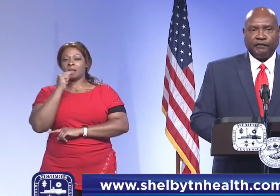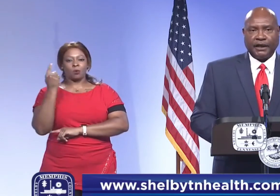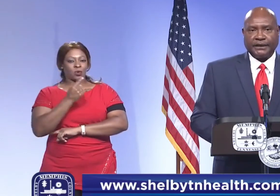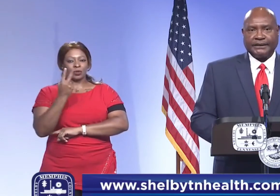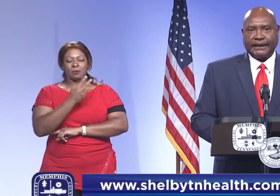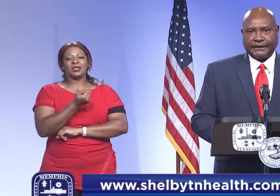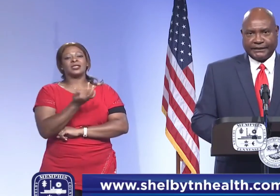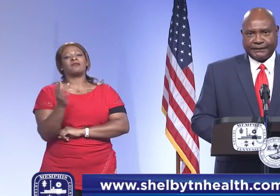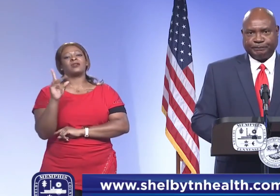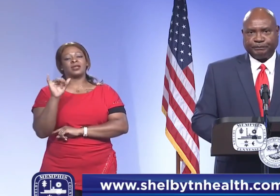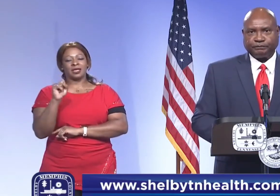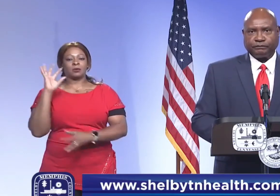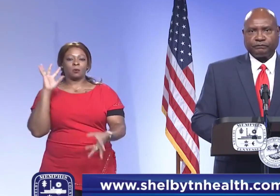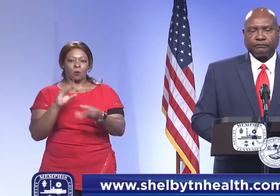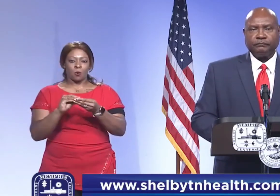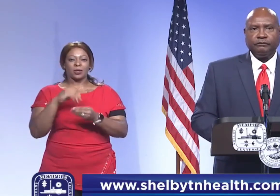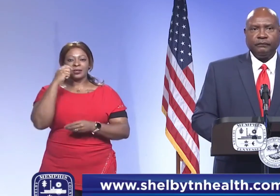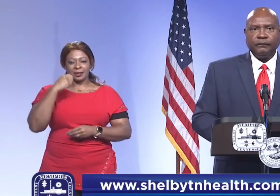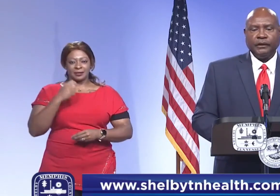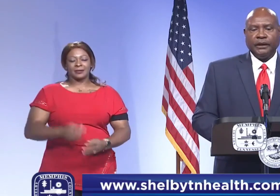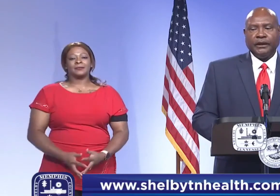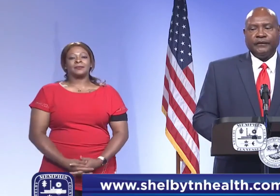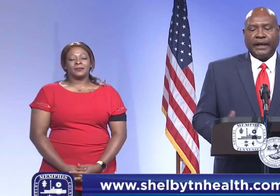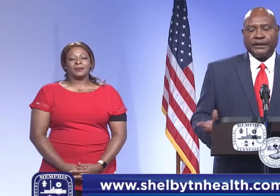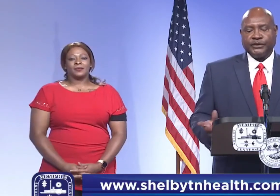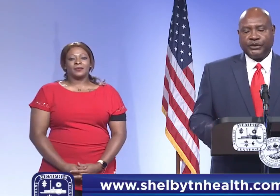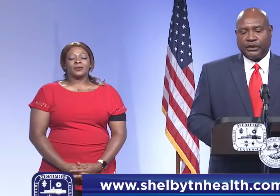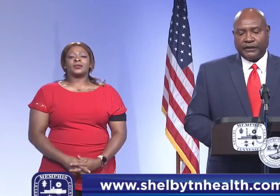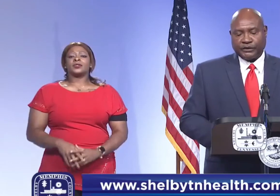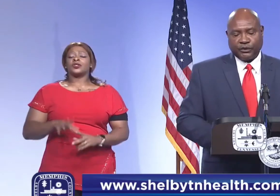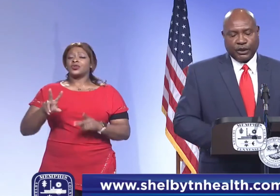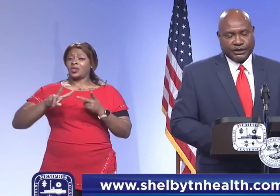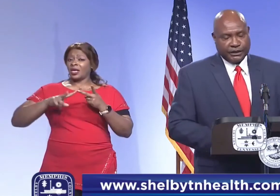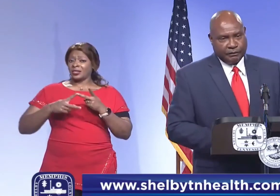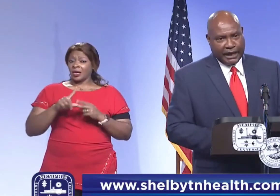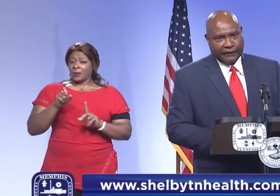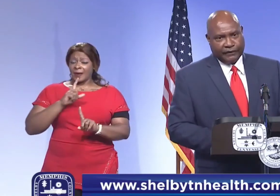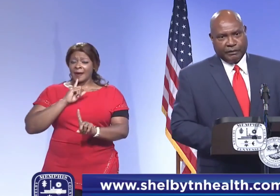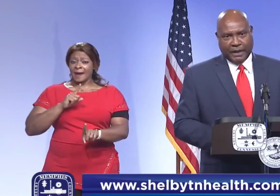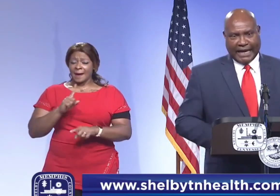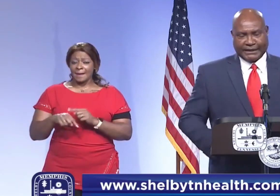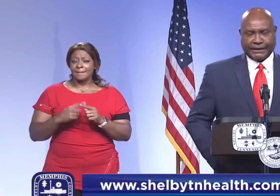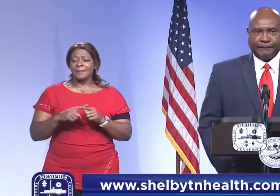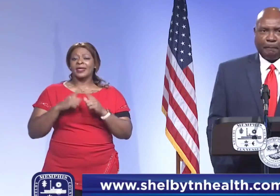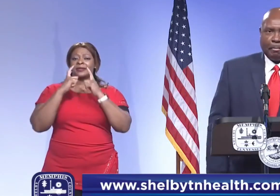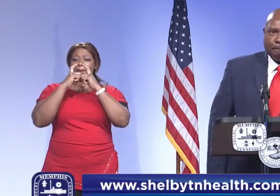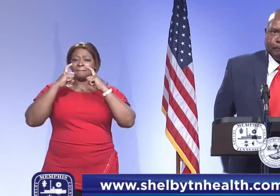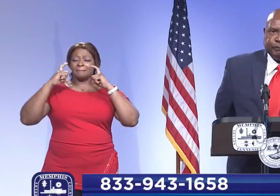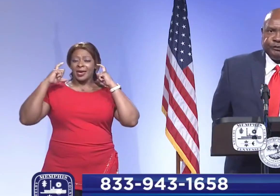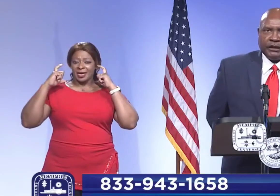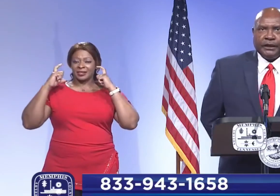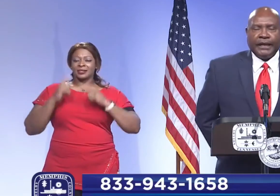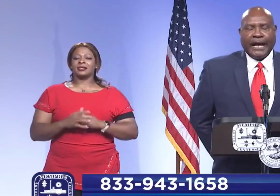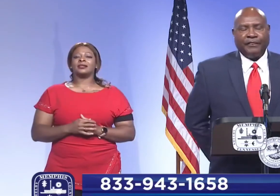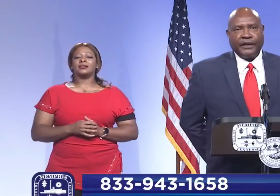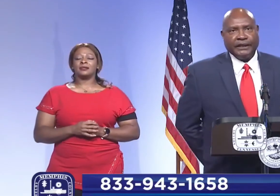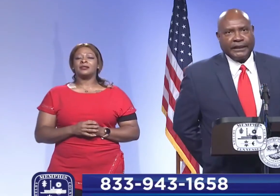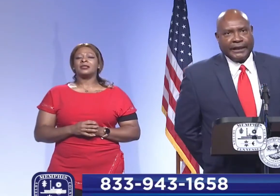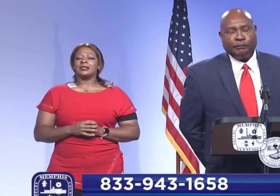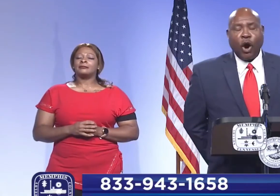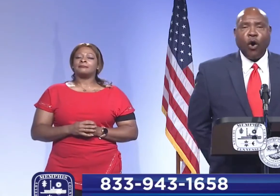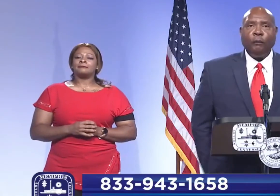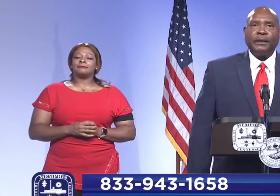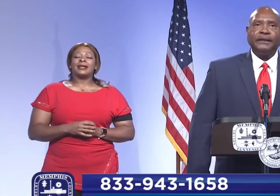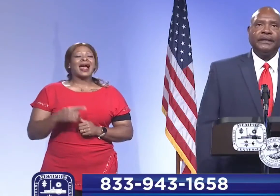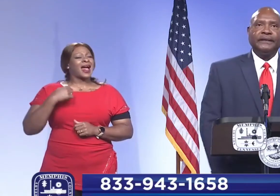of testing. To answer your other question about the masking, I think, and